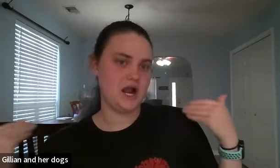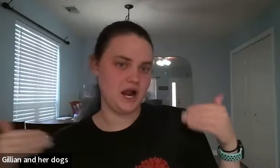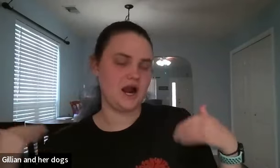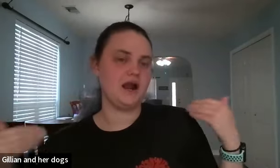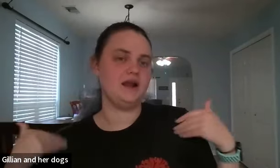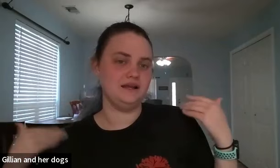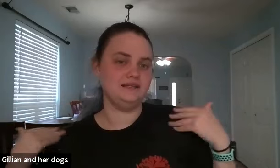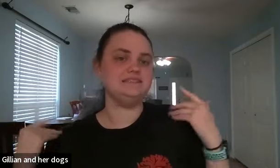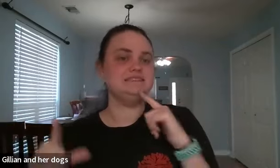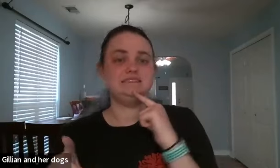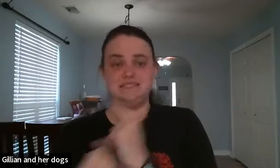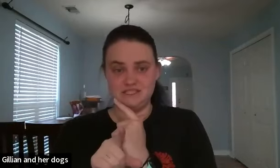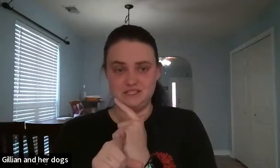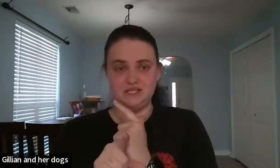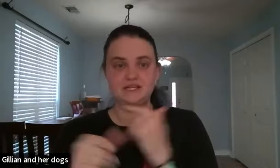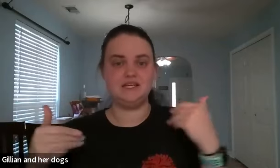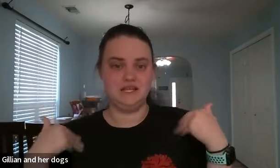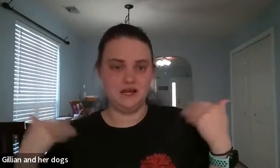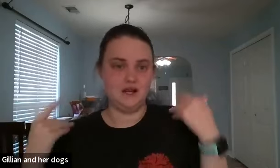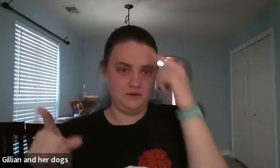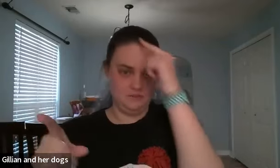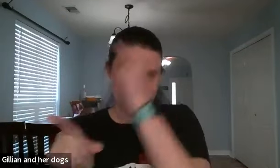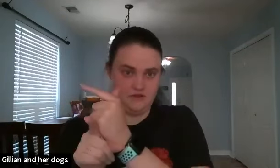younger sister, younger brother.